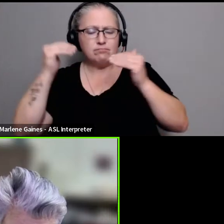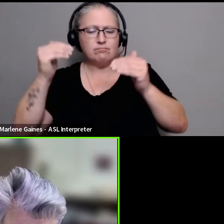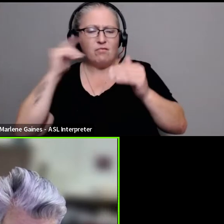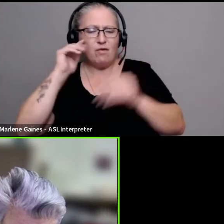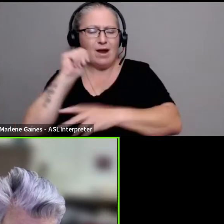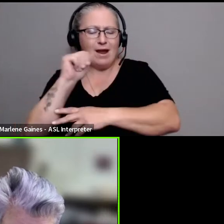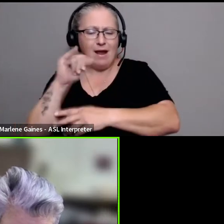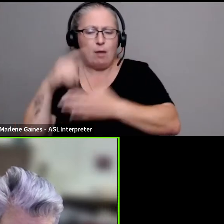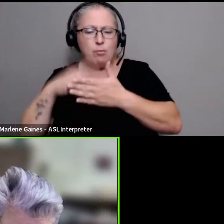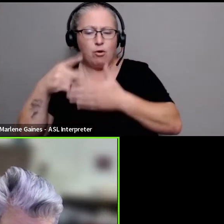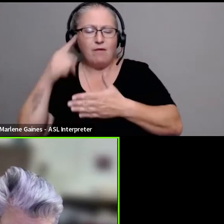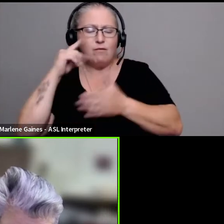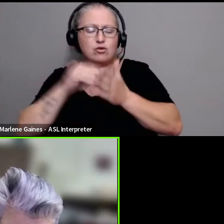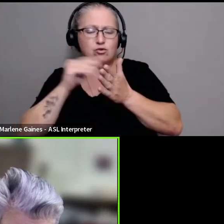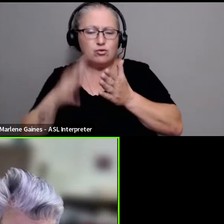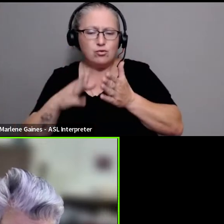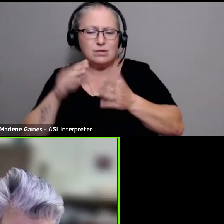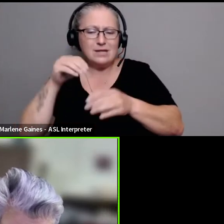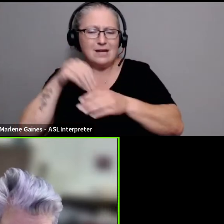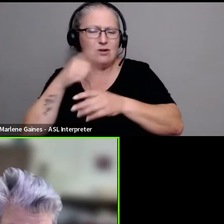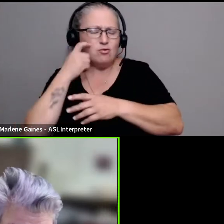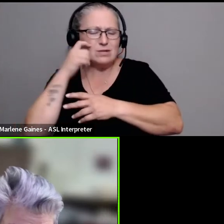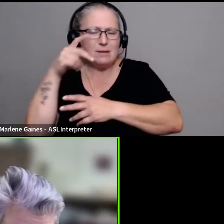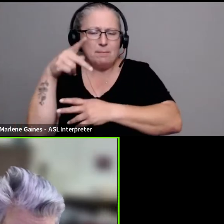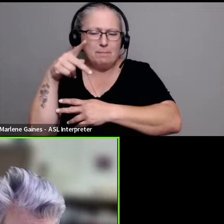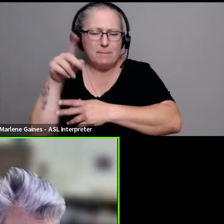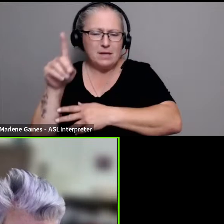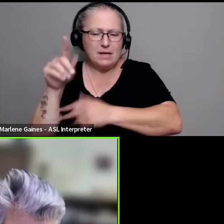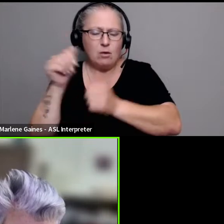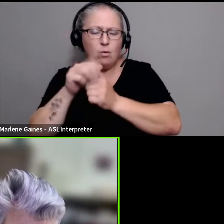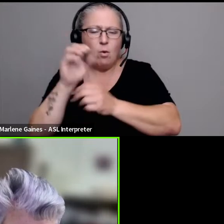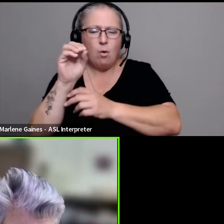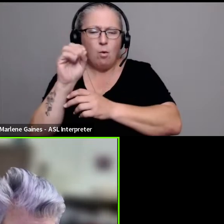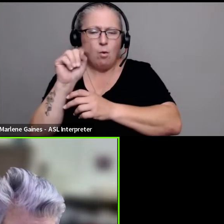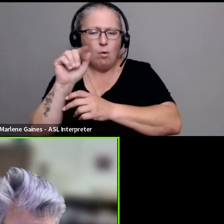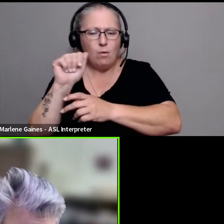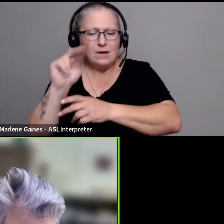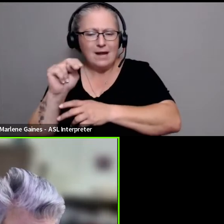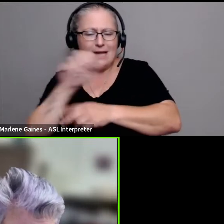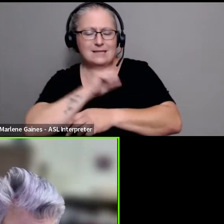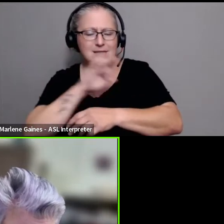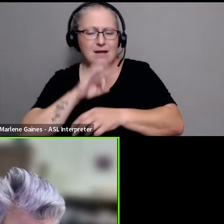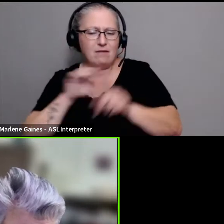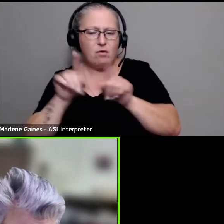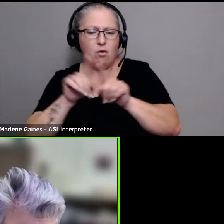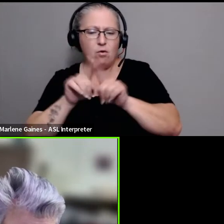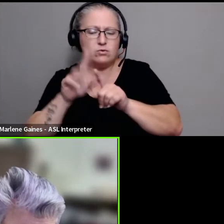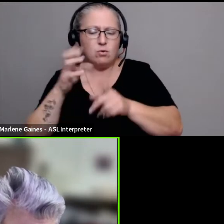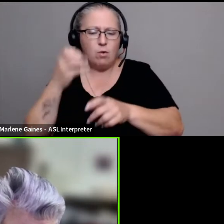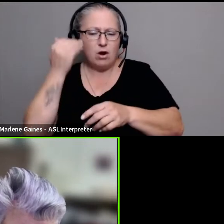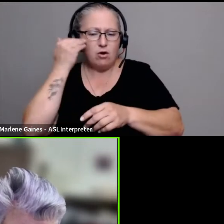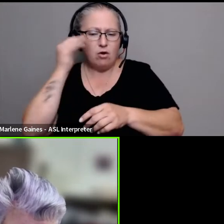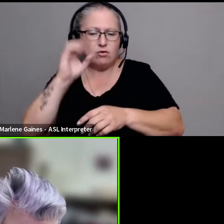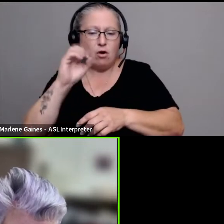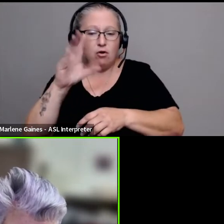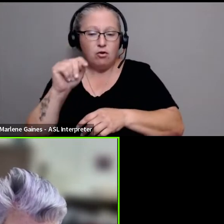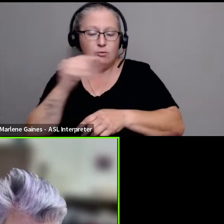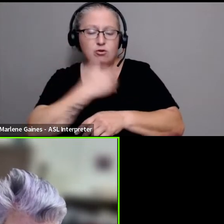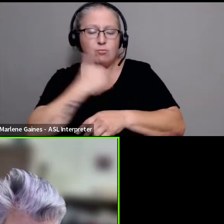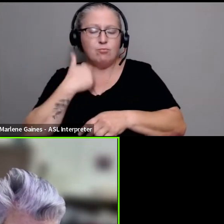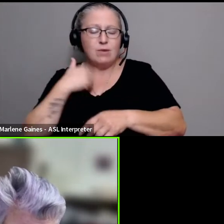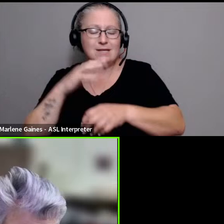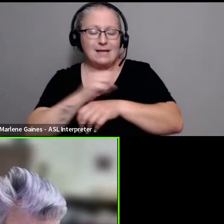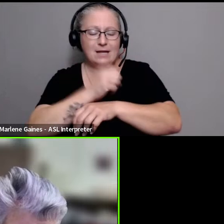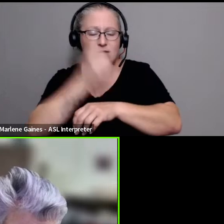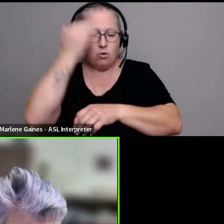program for students and a recent PD with OTAN staff. Also, we want to acknowledge that October is Breast Cancer Awareness